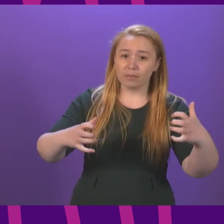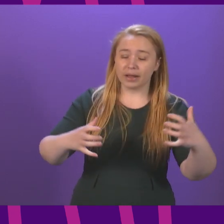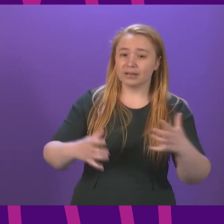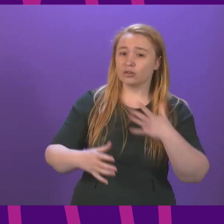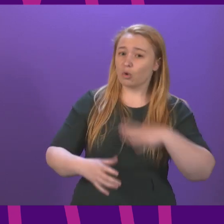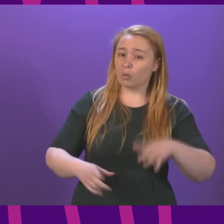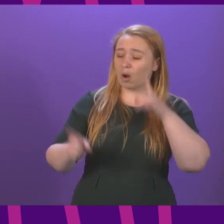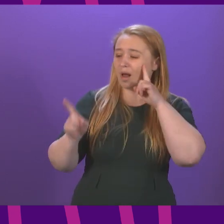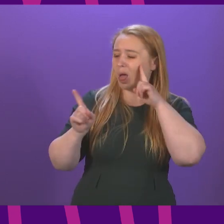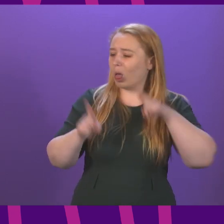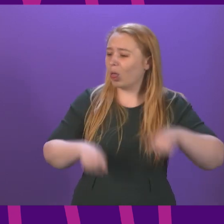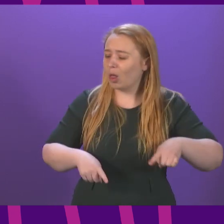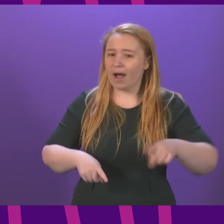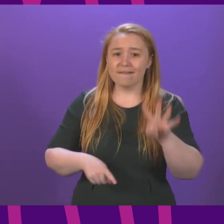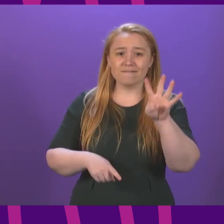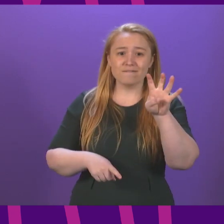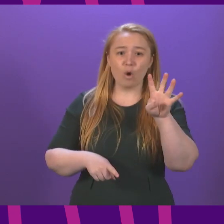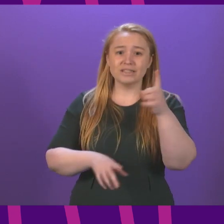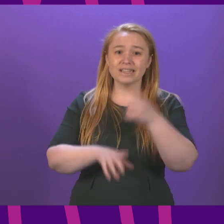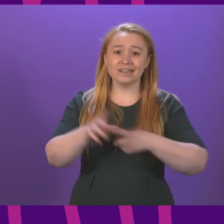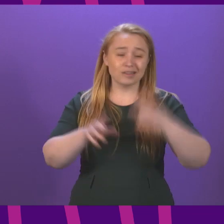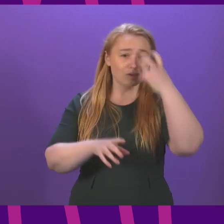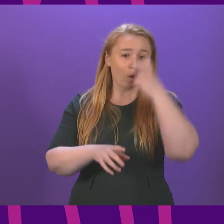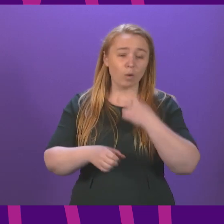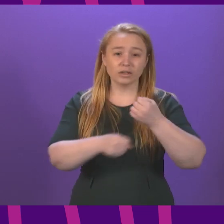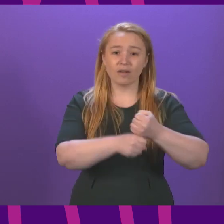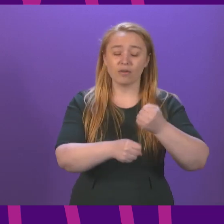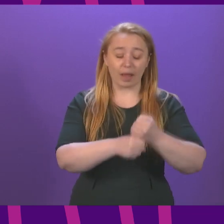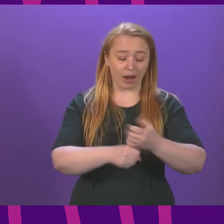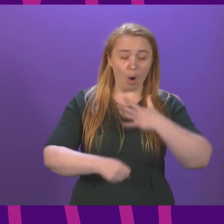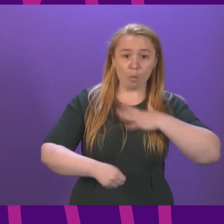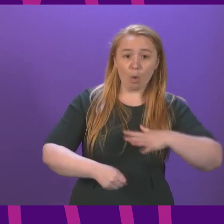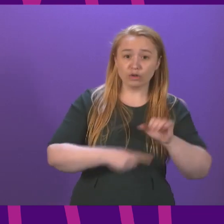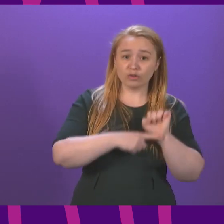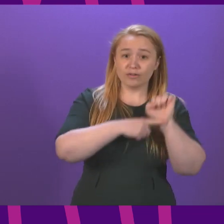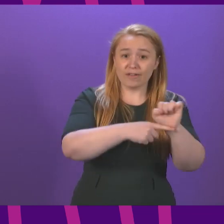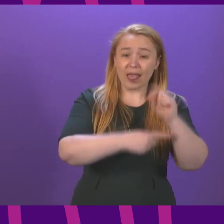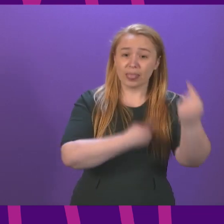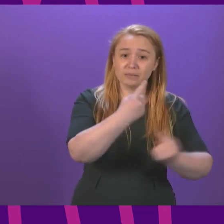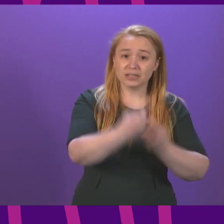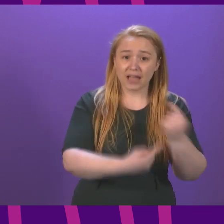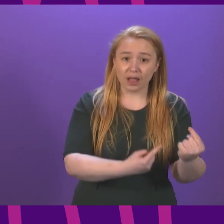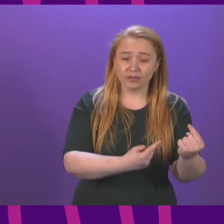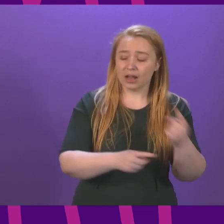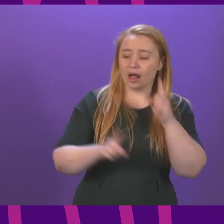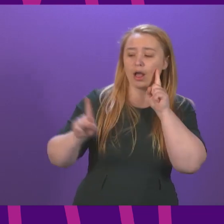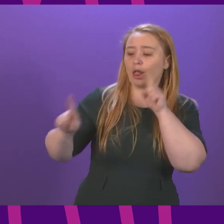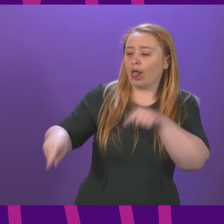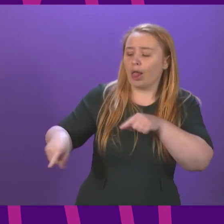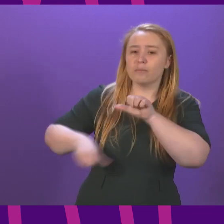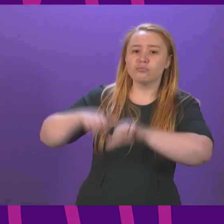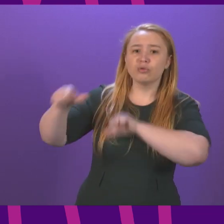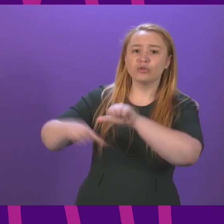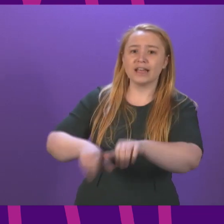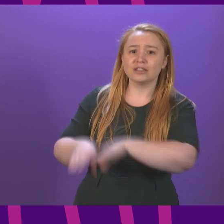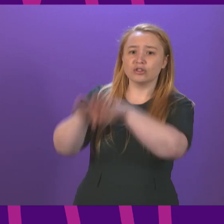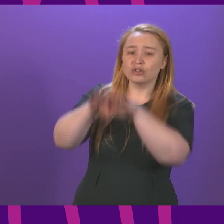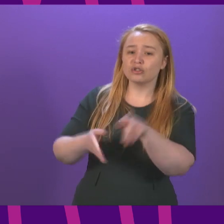secretive 14-year-old Government more interested in defending itself than aiding the process of democracy.